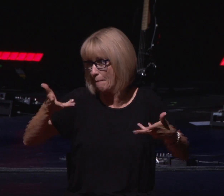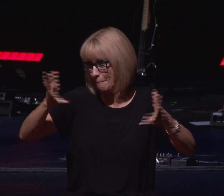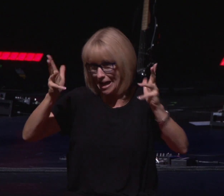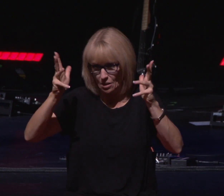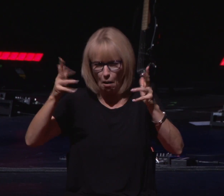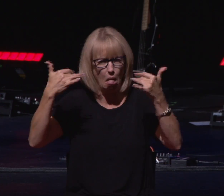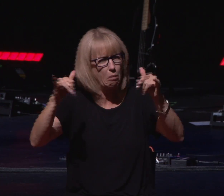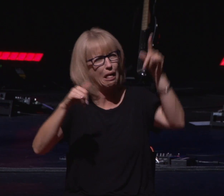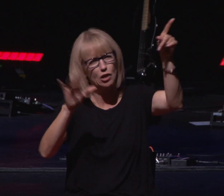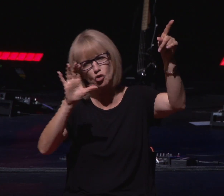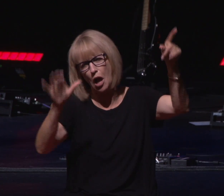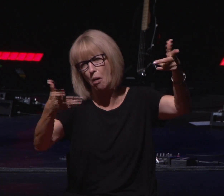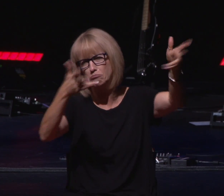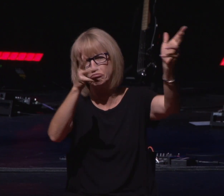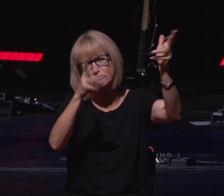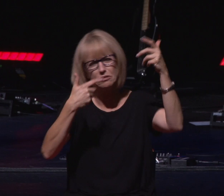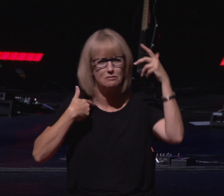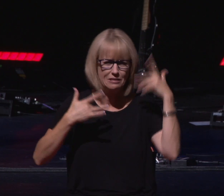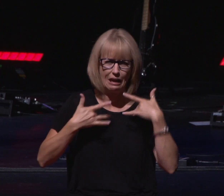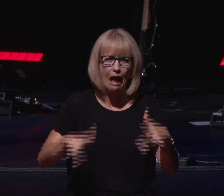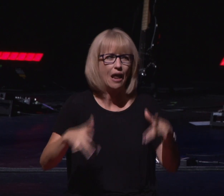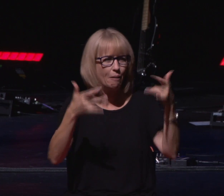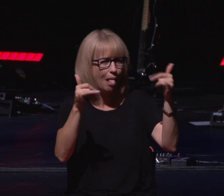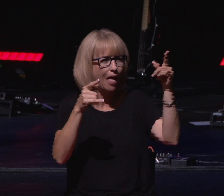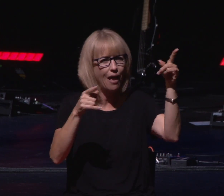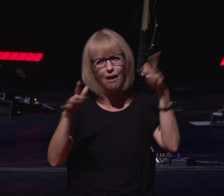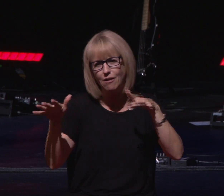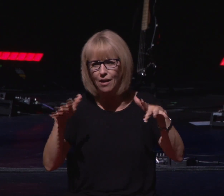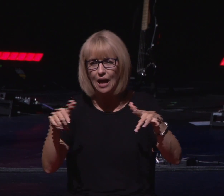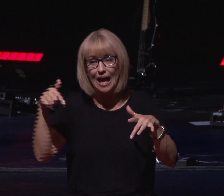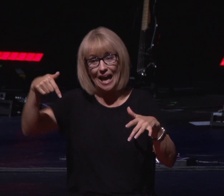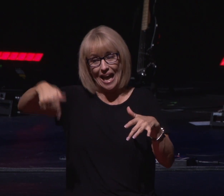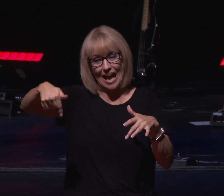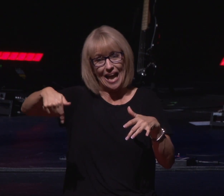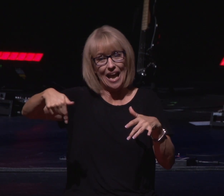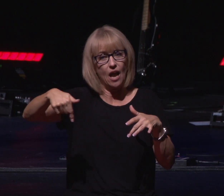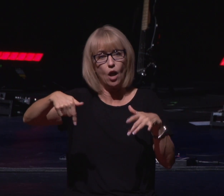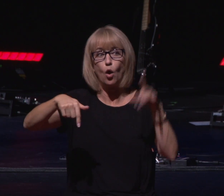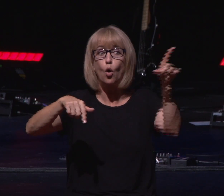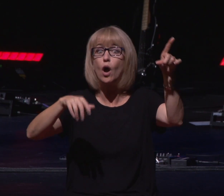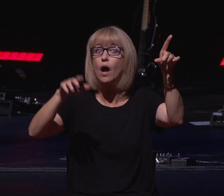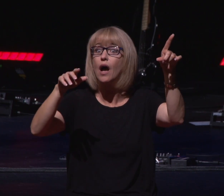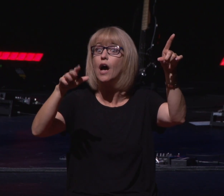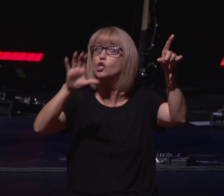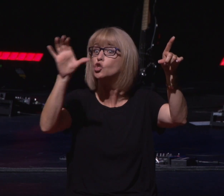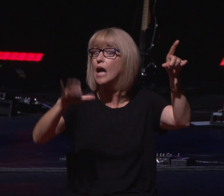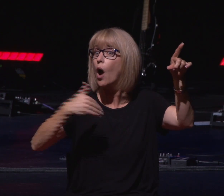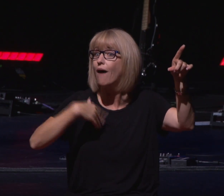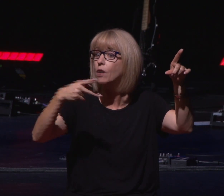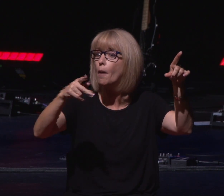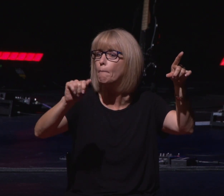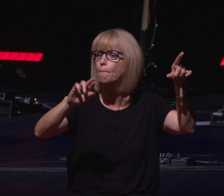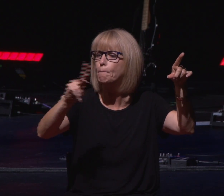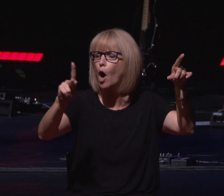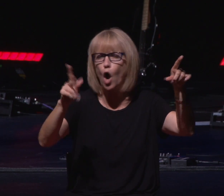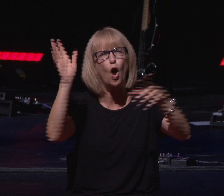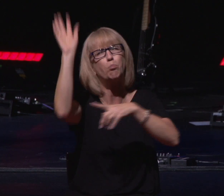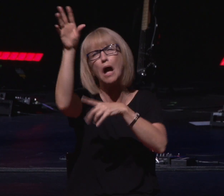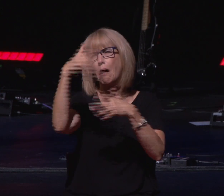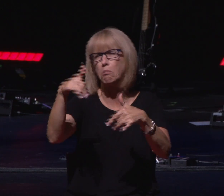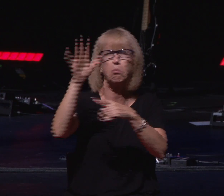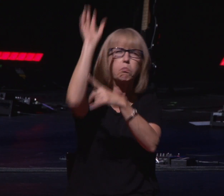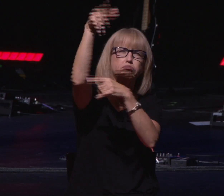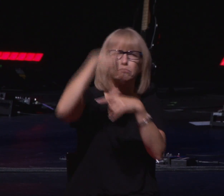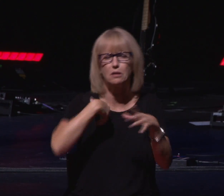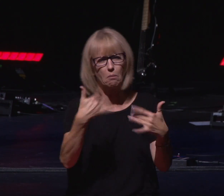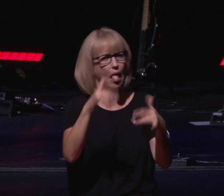in Chicago, and I actually, here you got recreation centers in Chicago, we had parks, so we hooped all the time. And that's